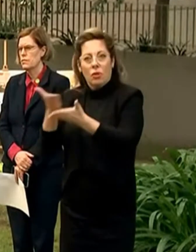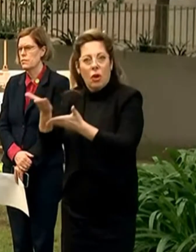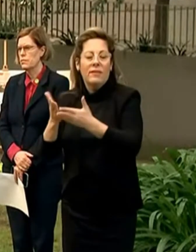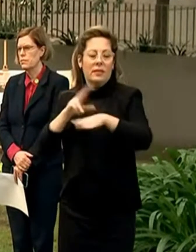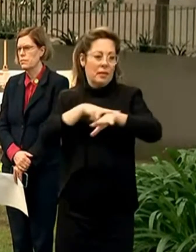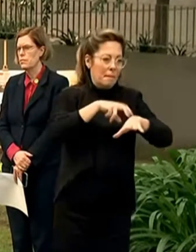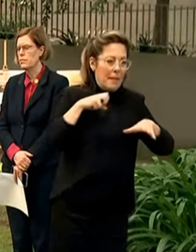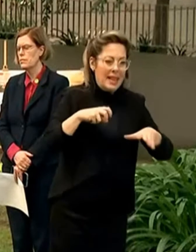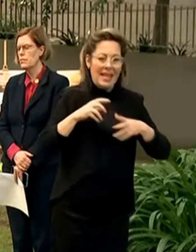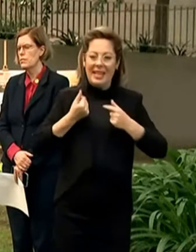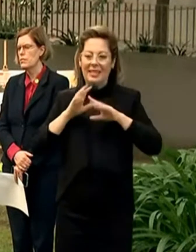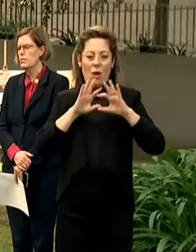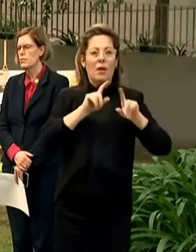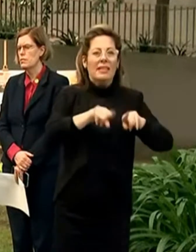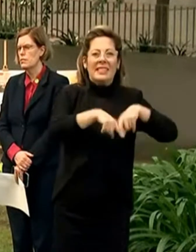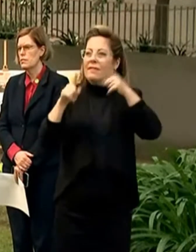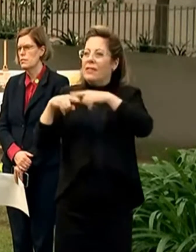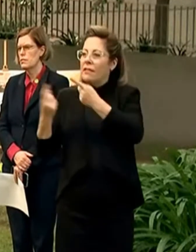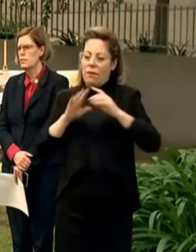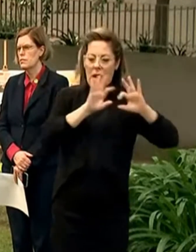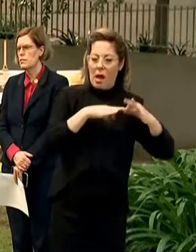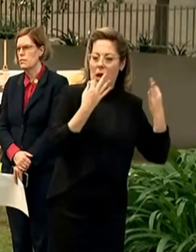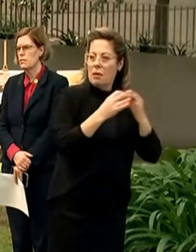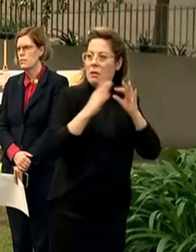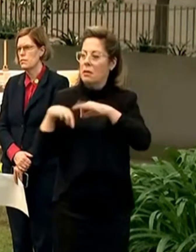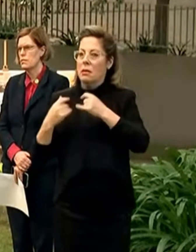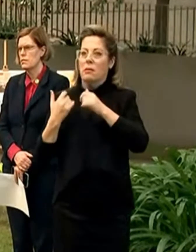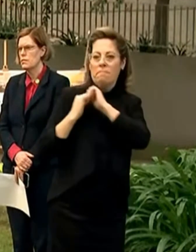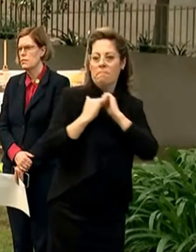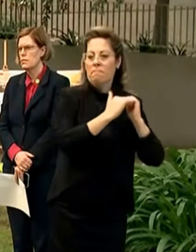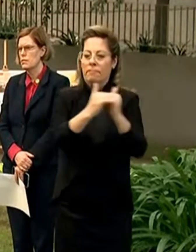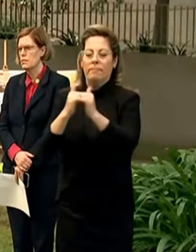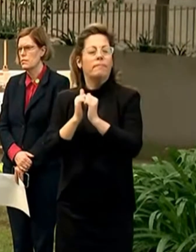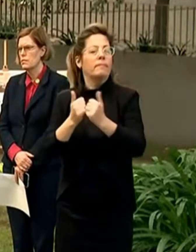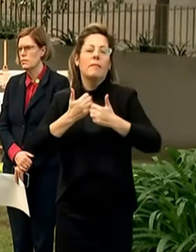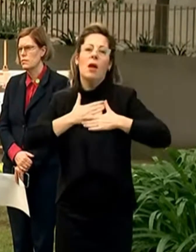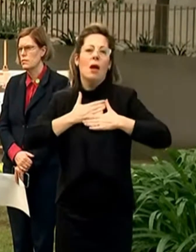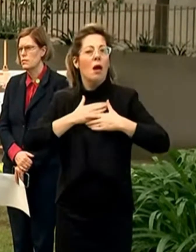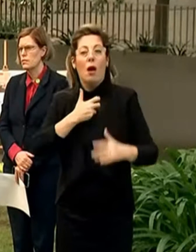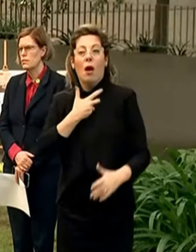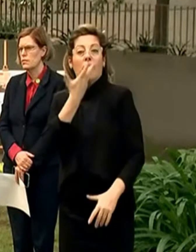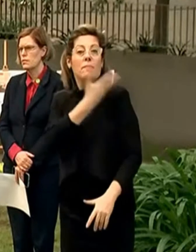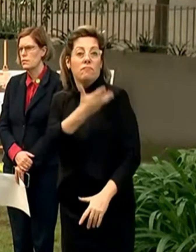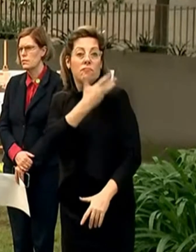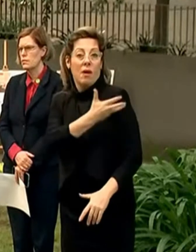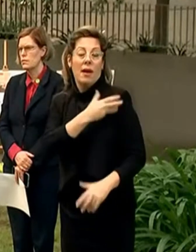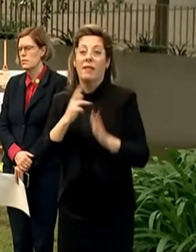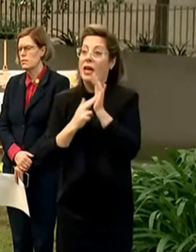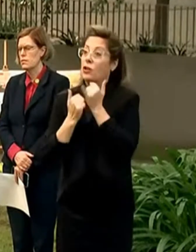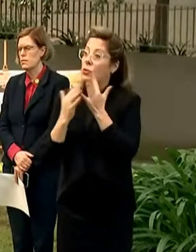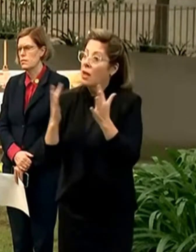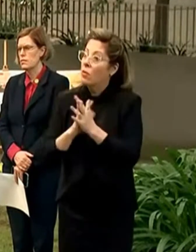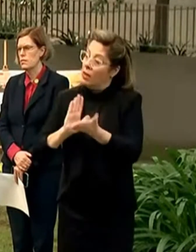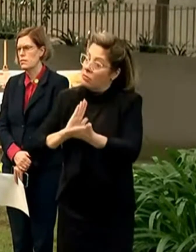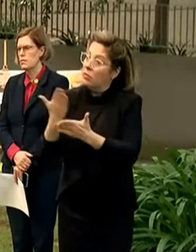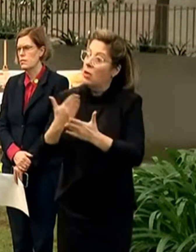our key agencies have been working together. And that's why I can proudly say that in New South Wales, we are definitely working together, and